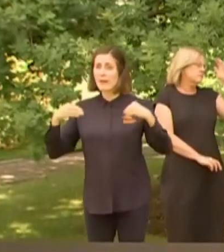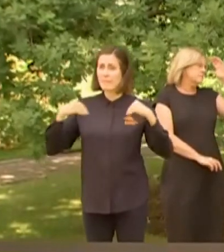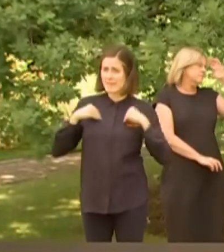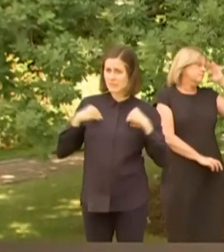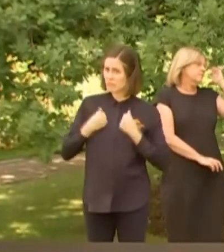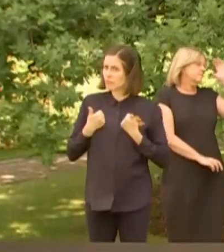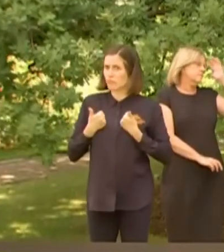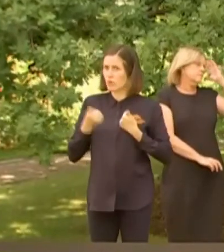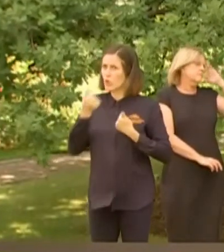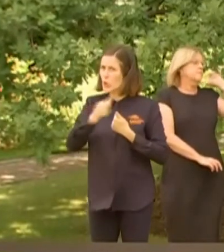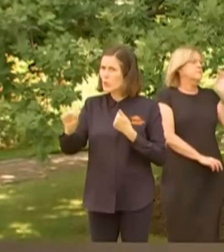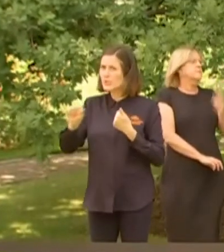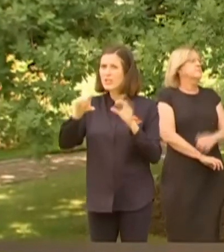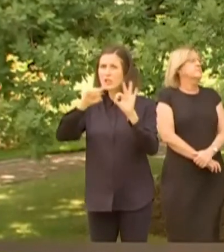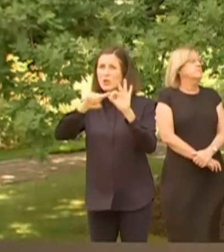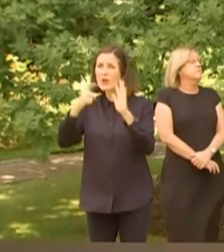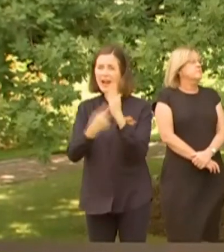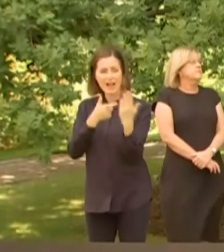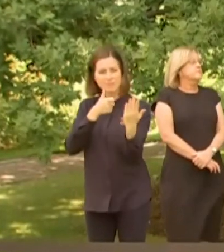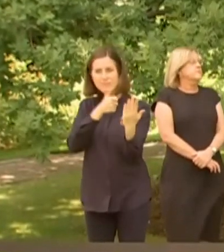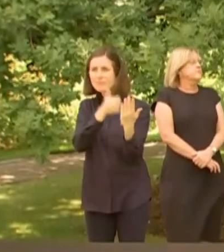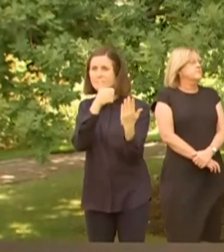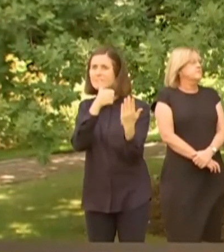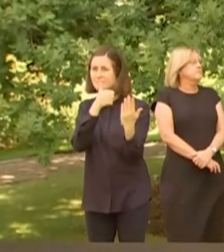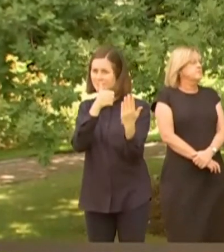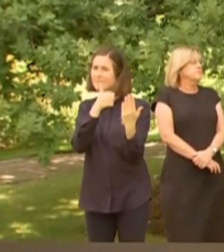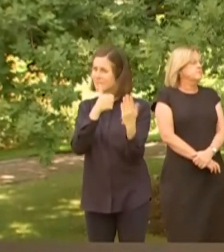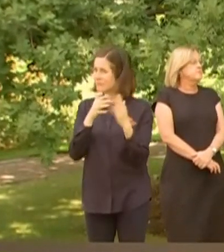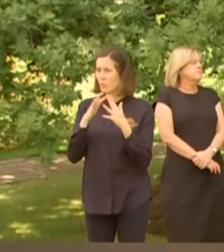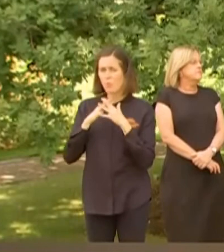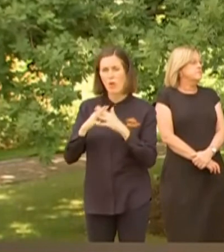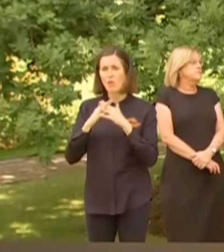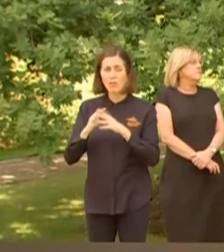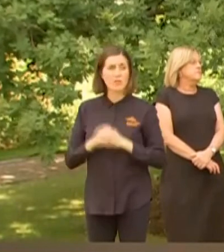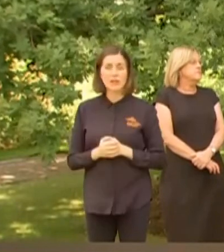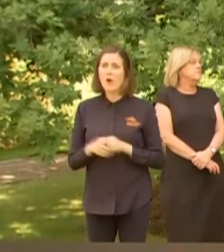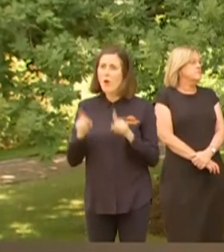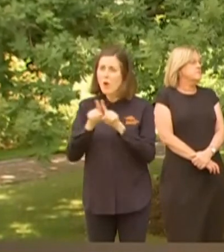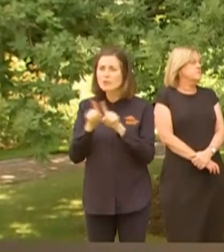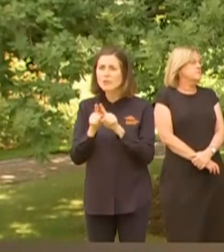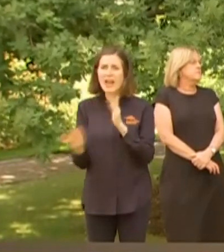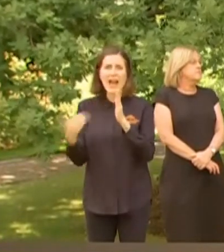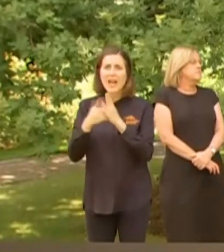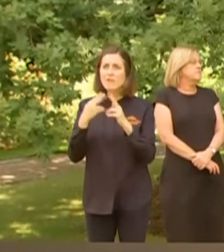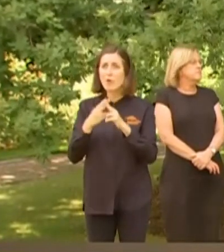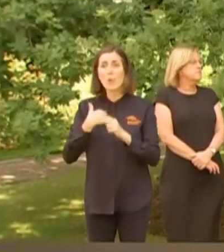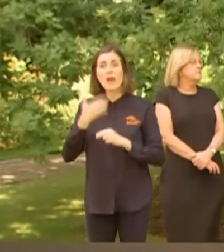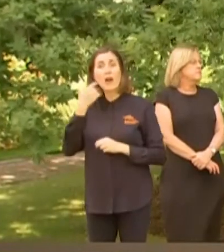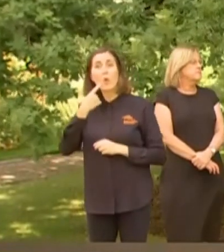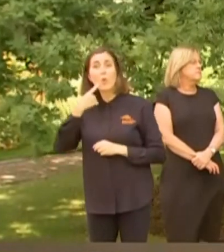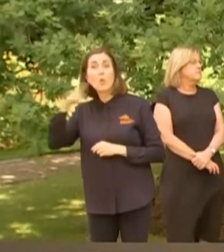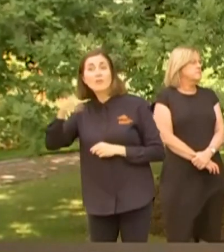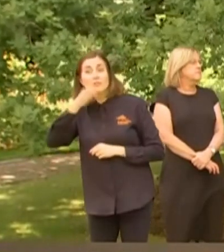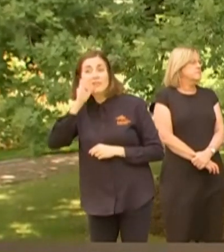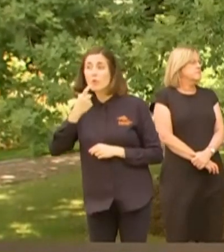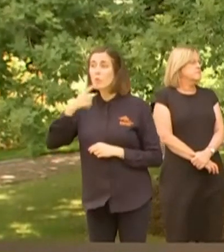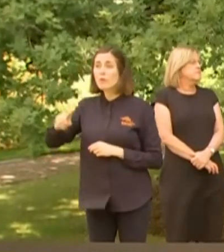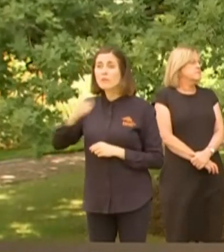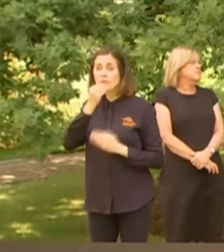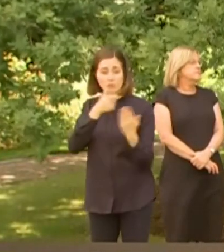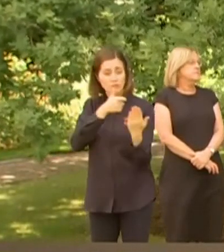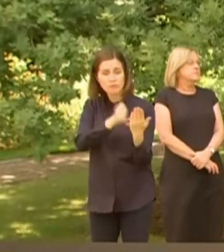they're coming in contact with, and also many venues have used it to place orders and do all sorts of things to minimise the amount of contact. We don't